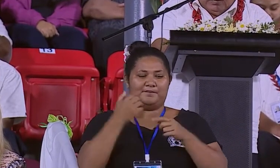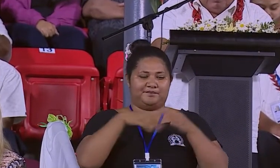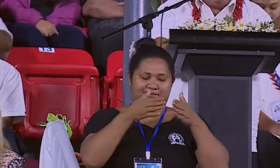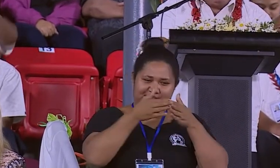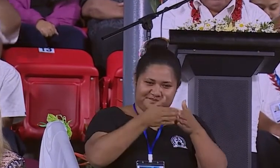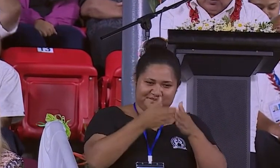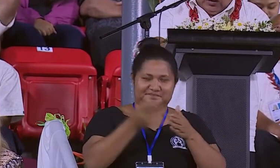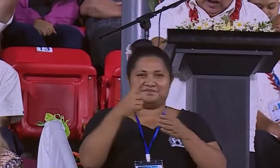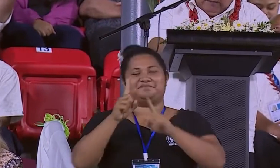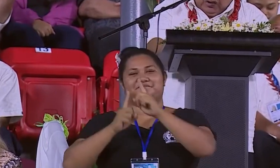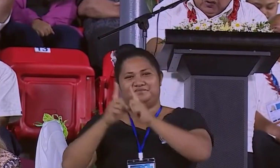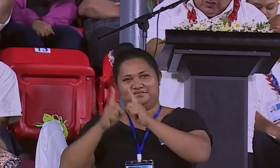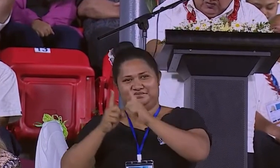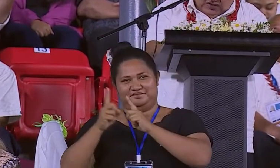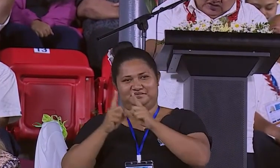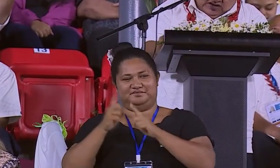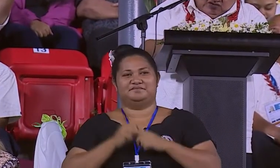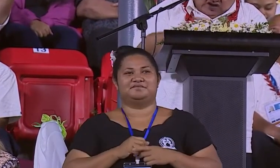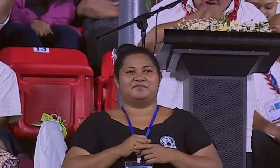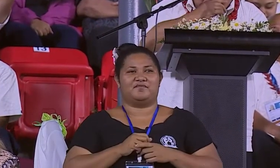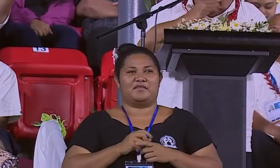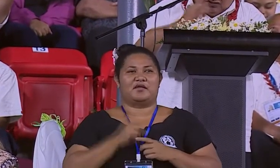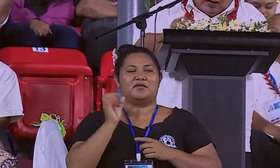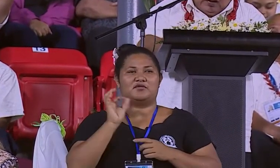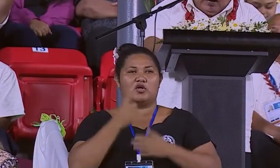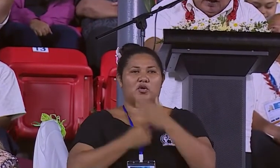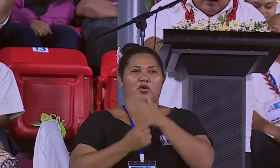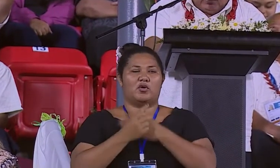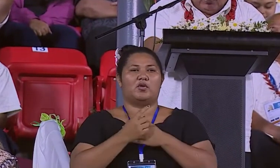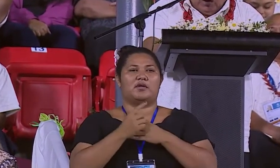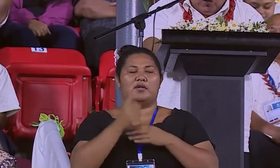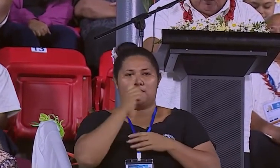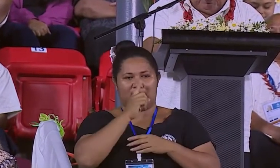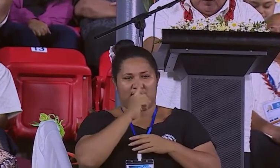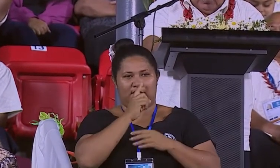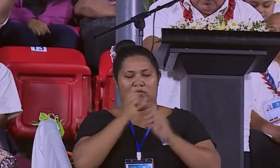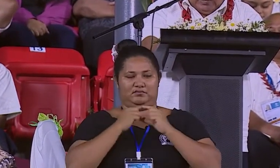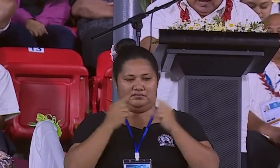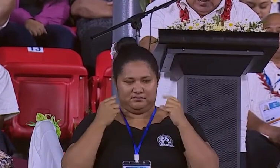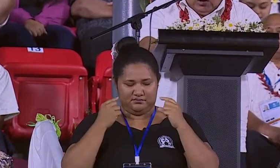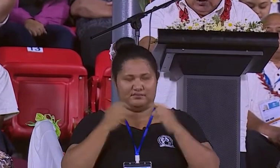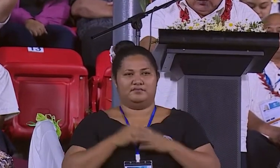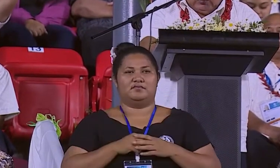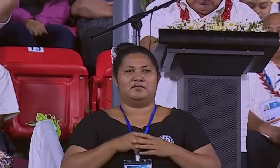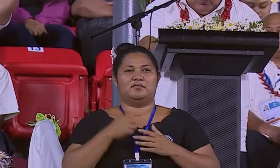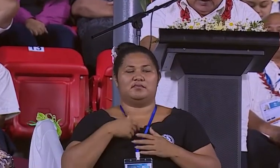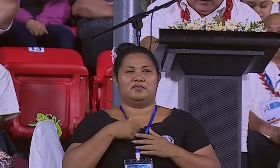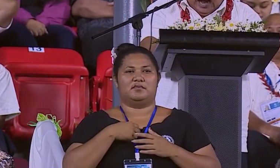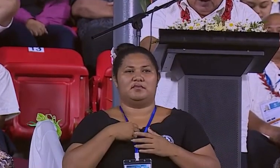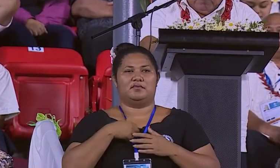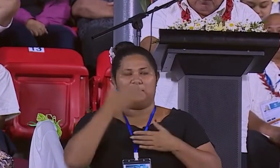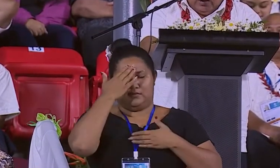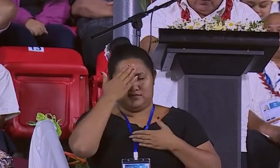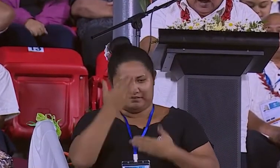tainane, fanononga manu, auno chalale, tulo, ola o